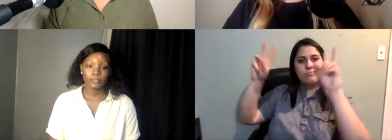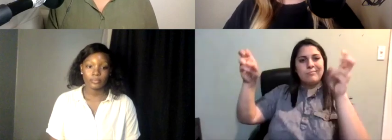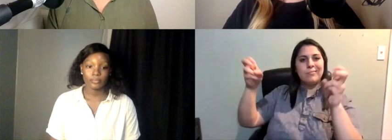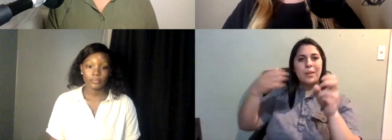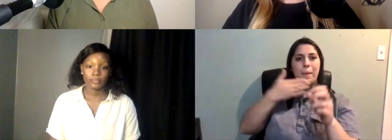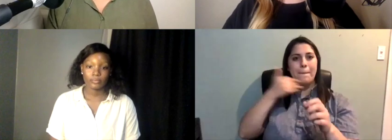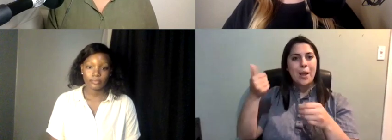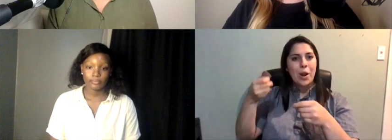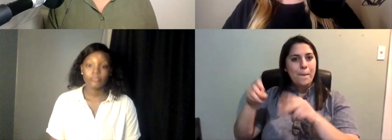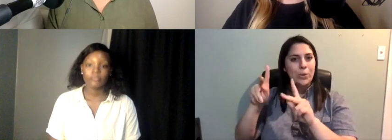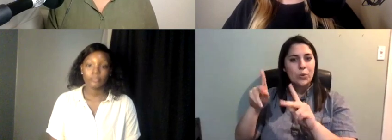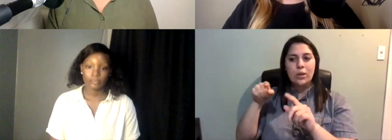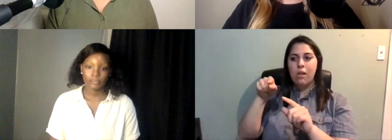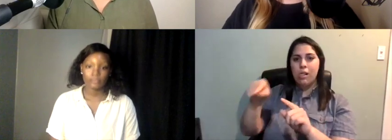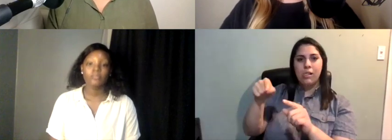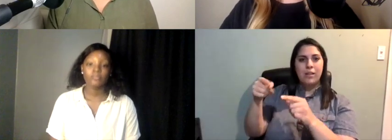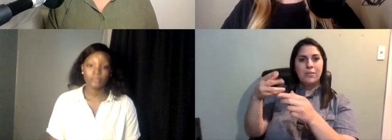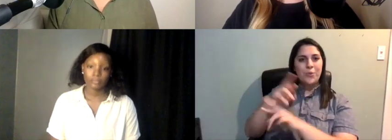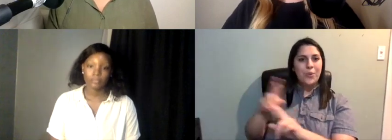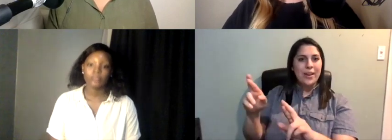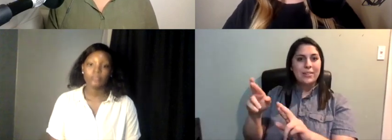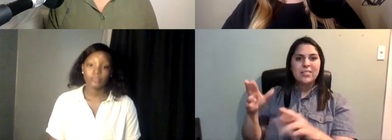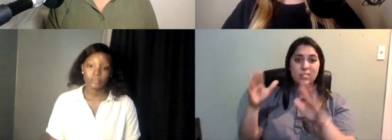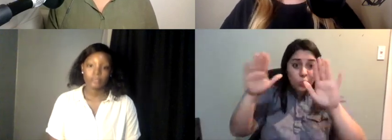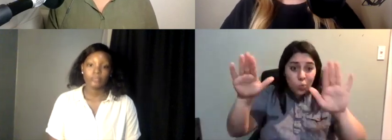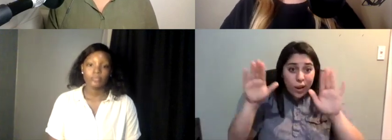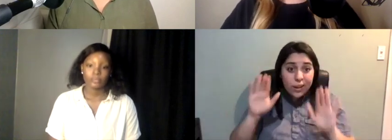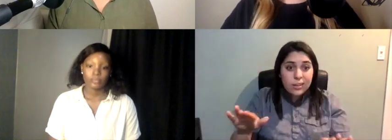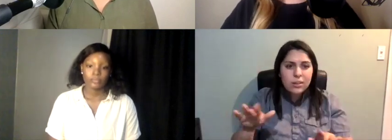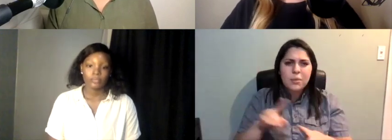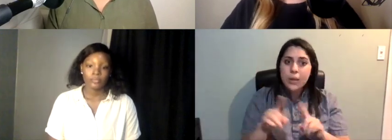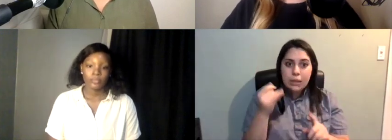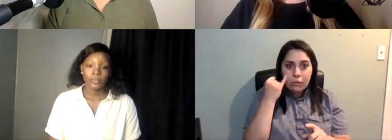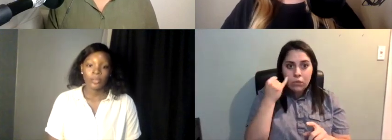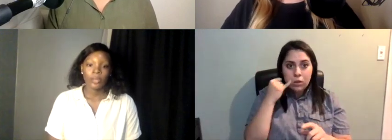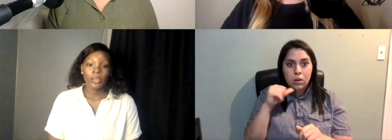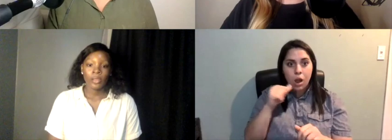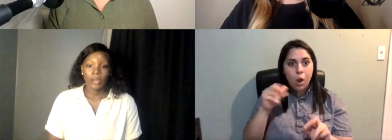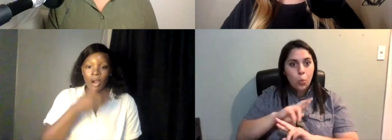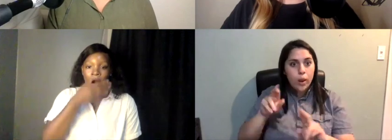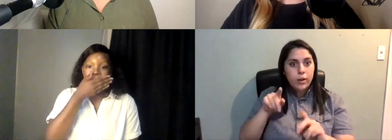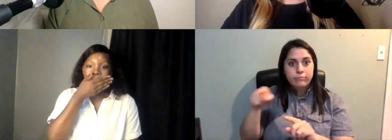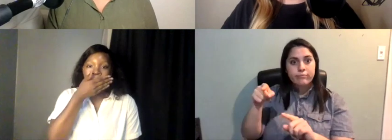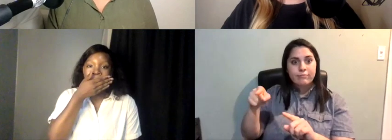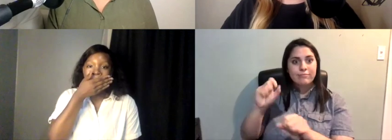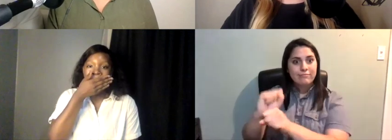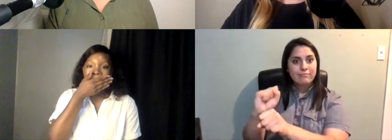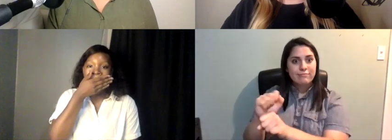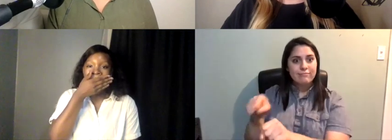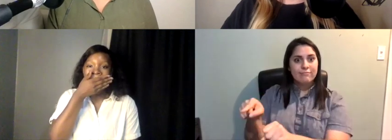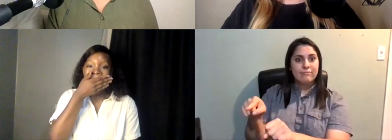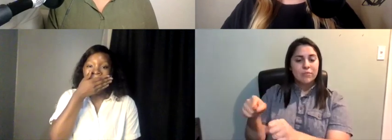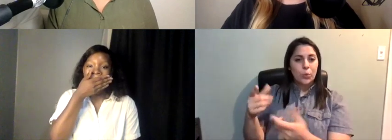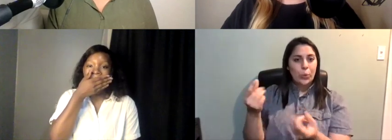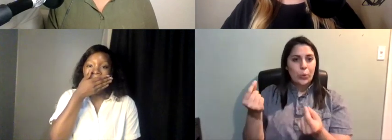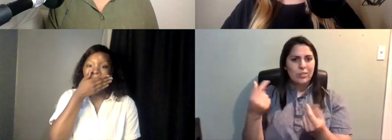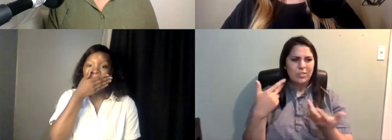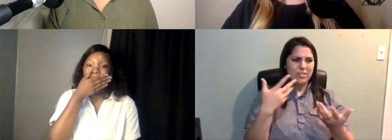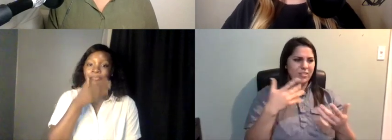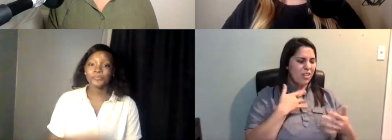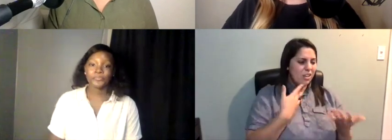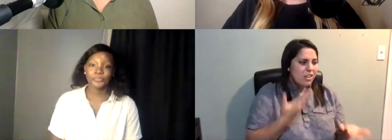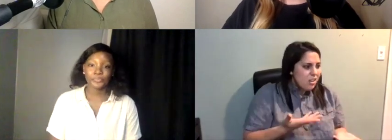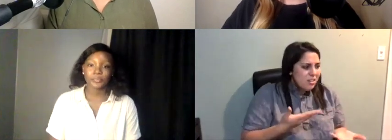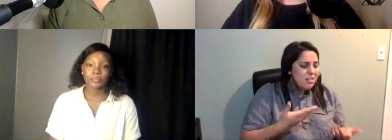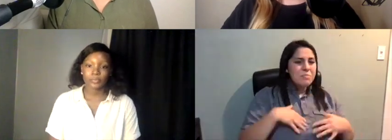great. You're bettering yourself. Everything's great. But what if you don't have that lined up? And you just want to leave, you know, you want